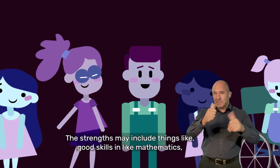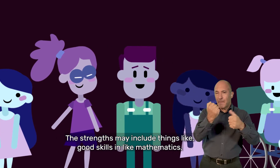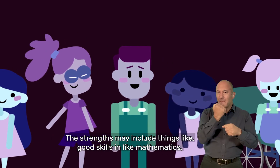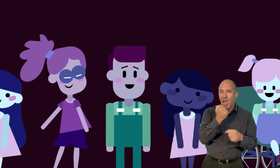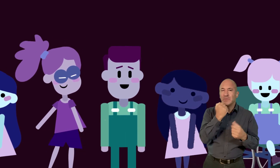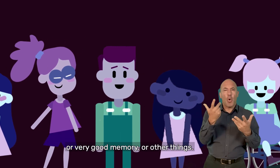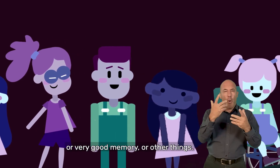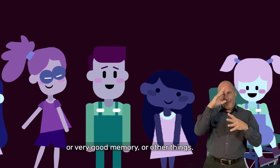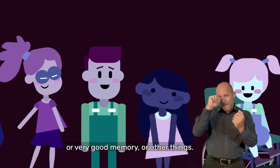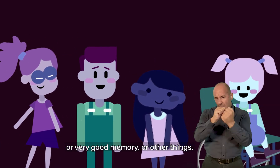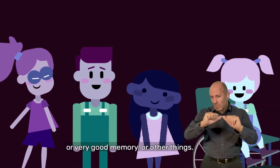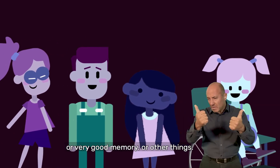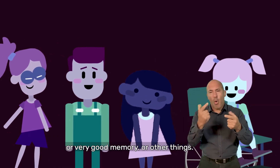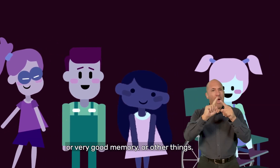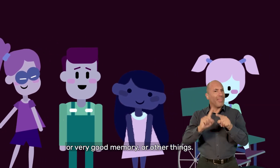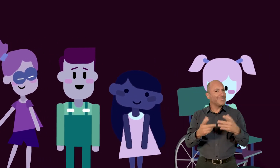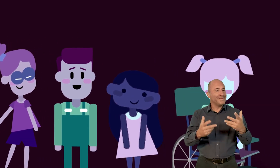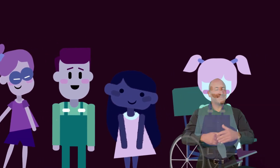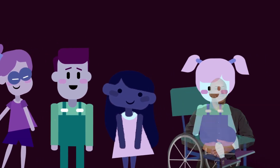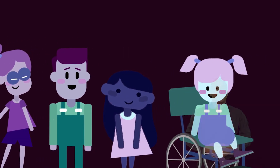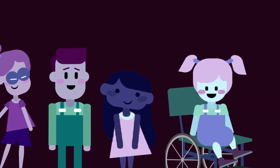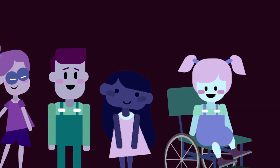mathematics or very good memory or other things.